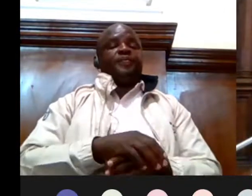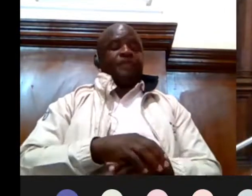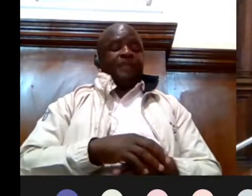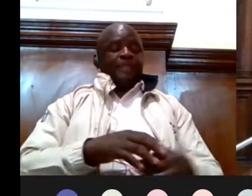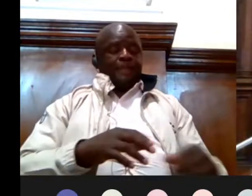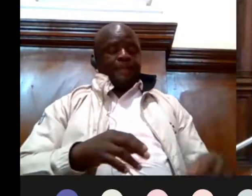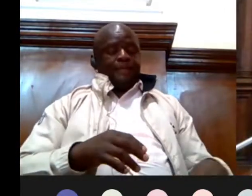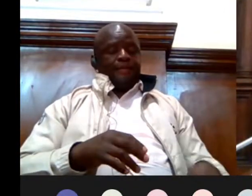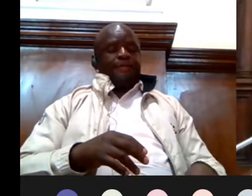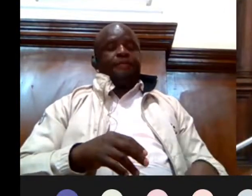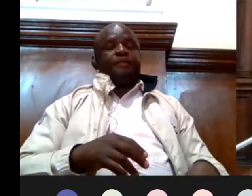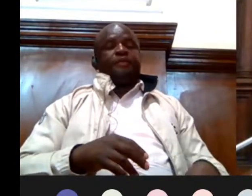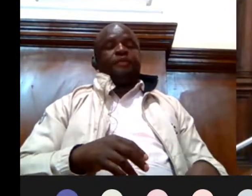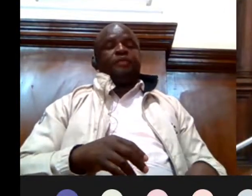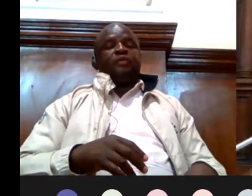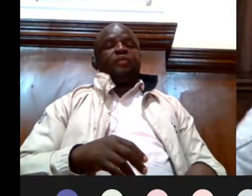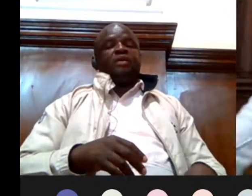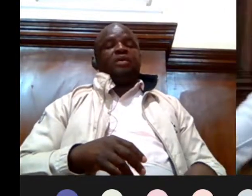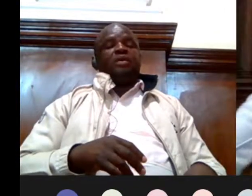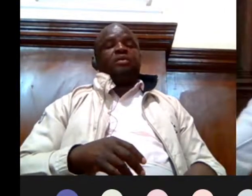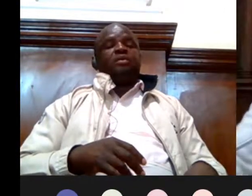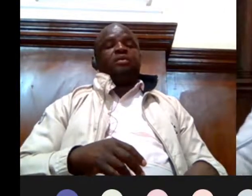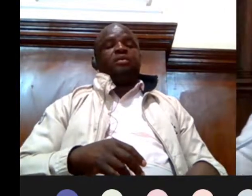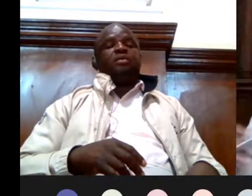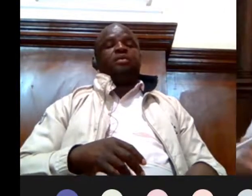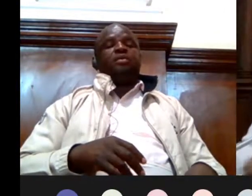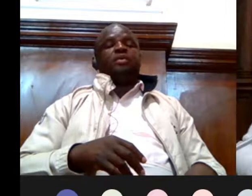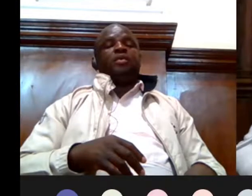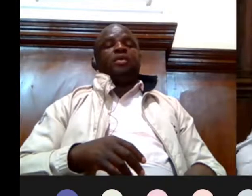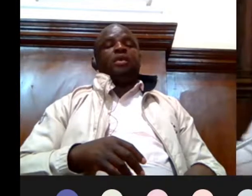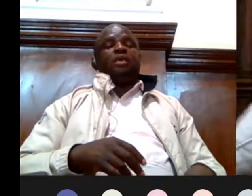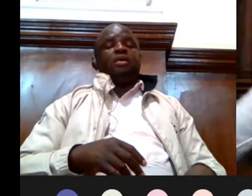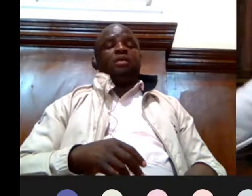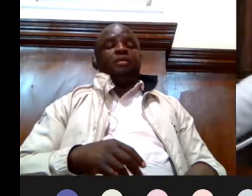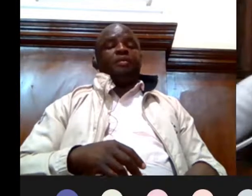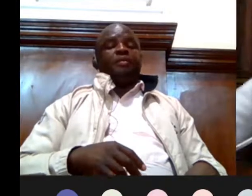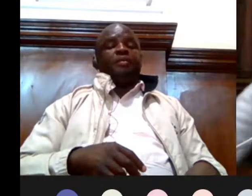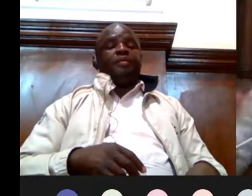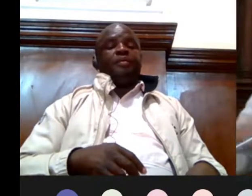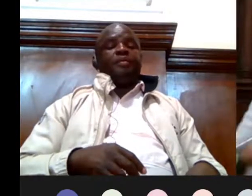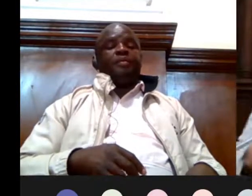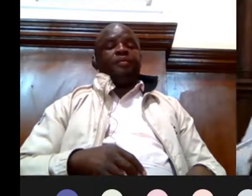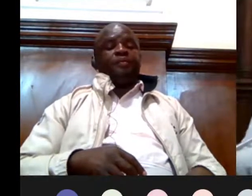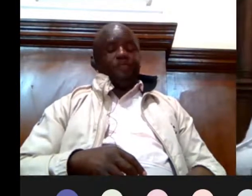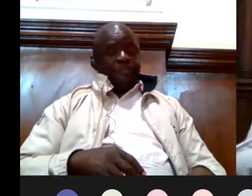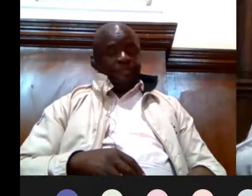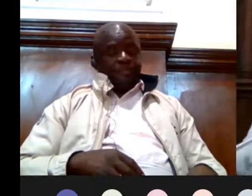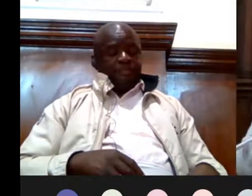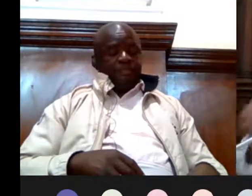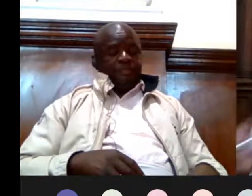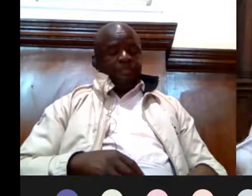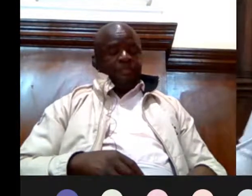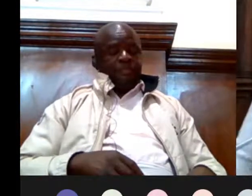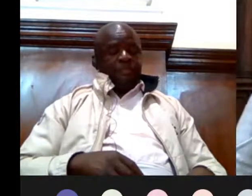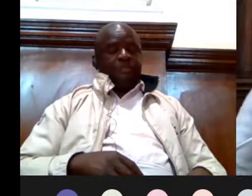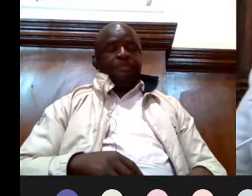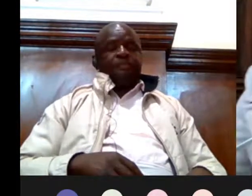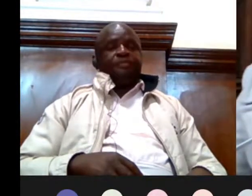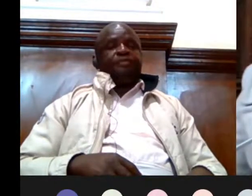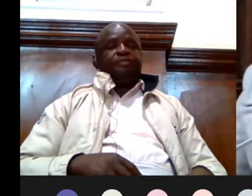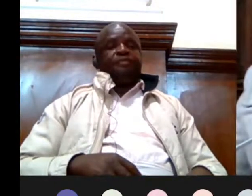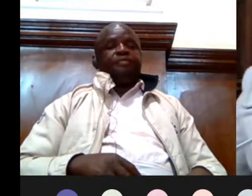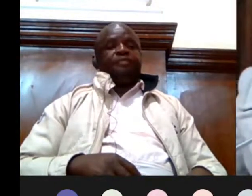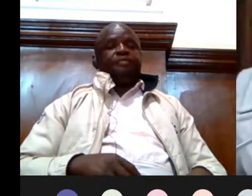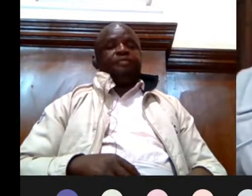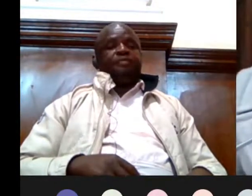voortrekker Mans in 1843 gelate besluit het om nie meer weerstand te bied teen die Britse anneksasie van Natal nie, was hulle vrou woedend.